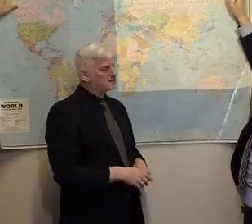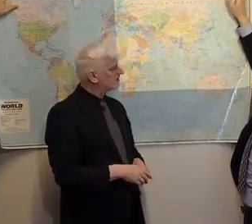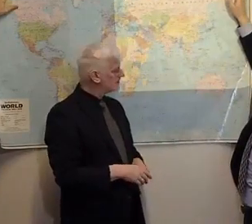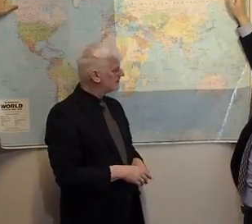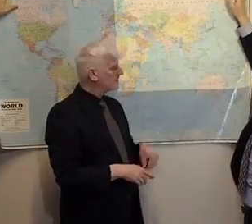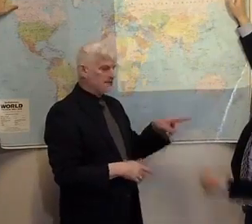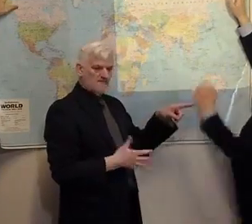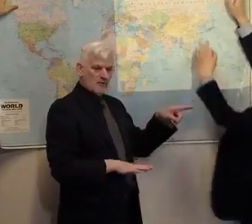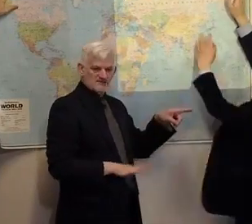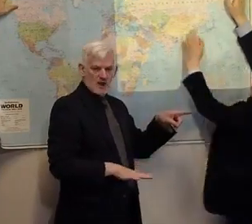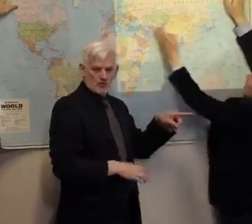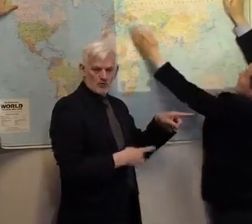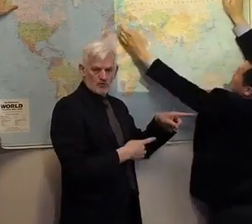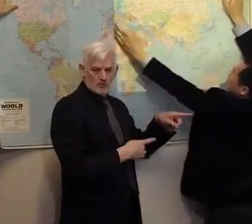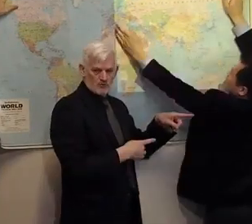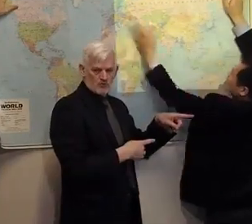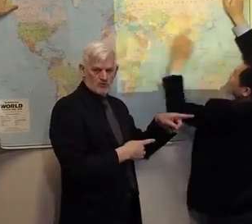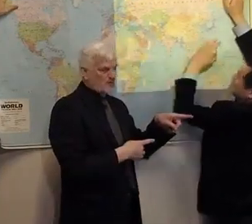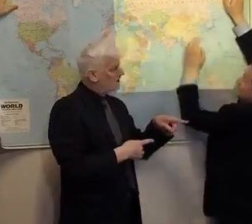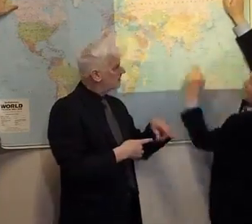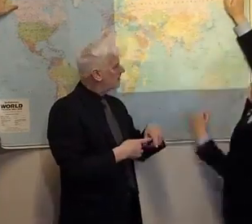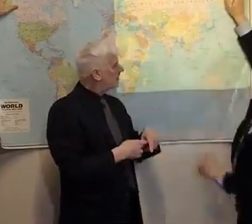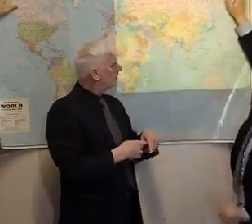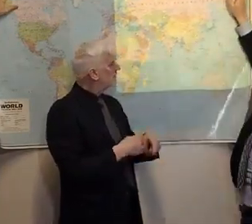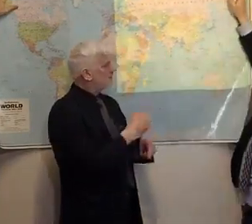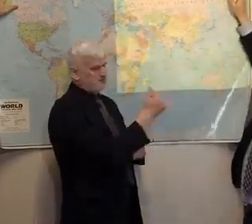Yeah. 13 hours by airplane.